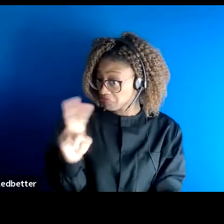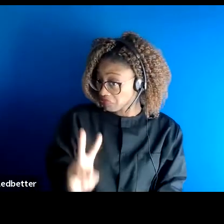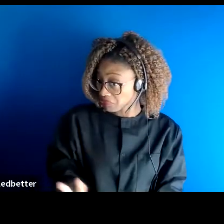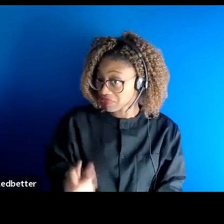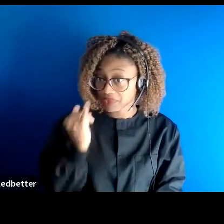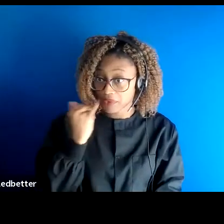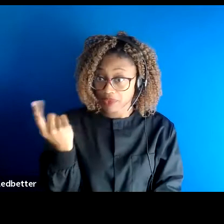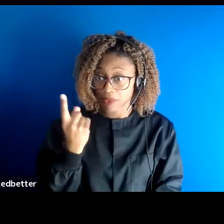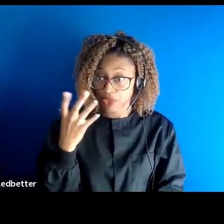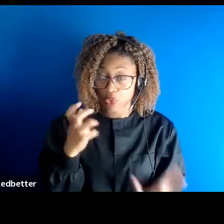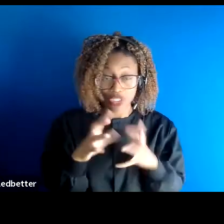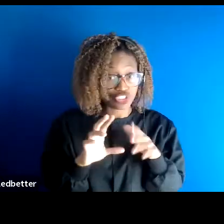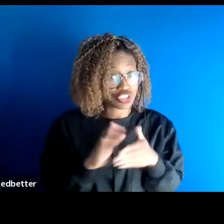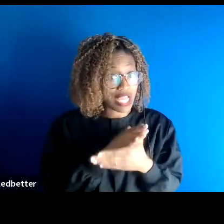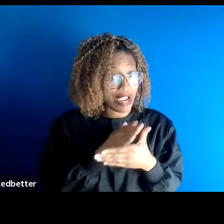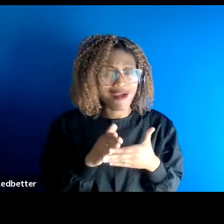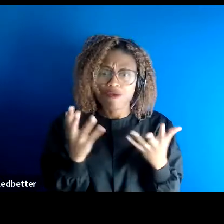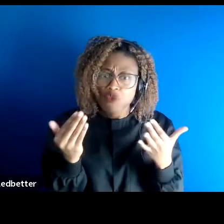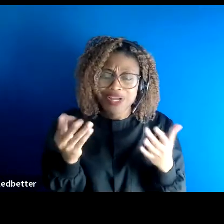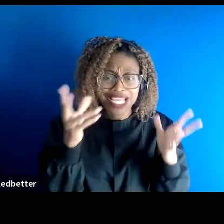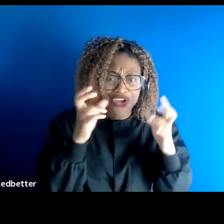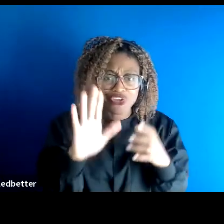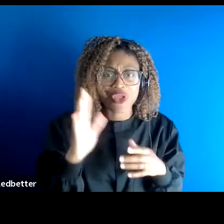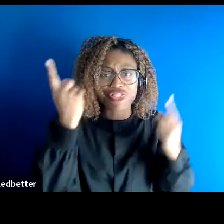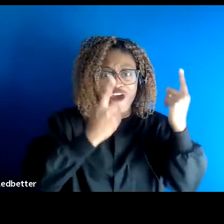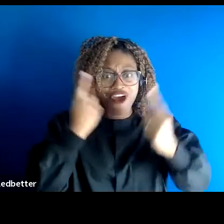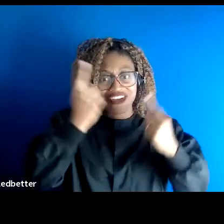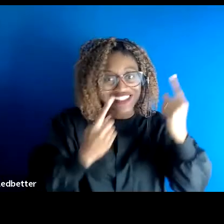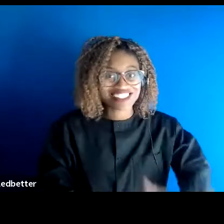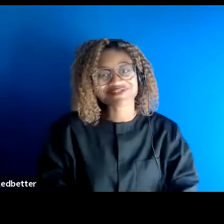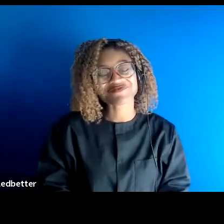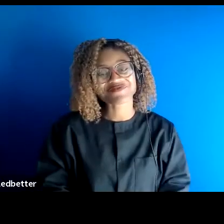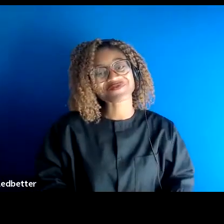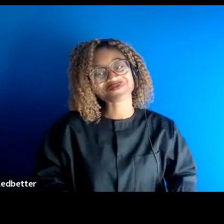something that you'd like to share, I would love to hear about it. So let's first talk about